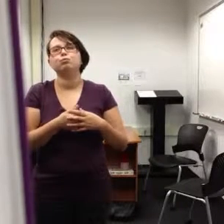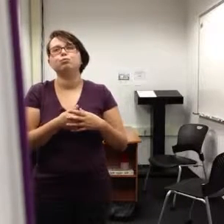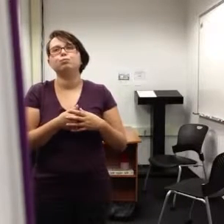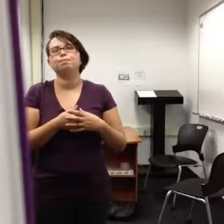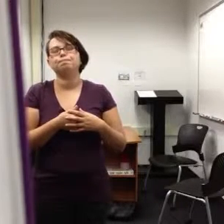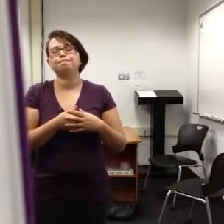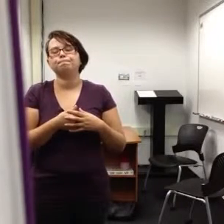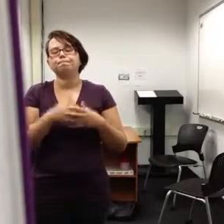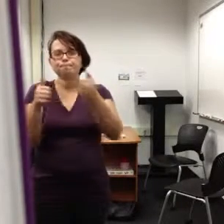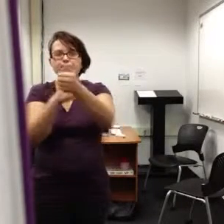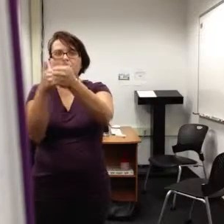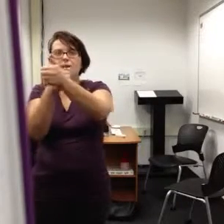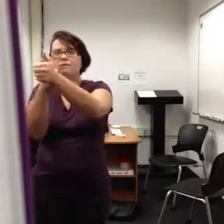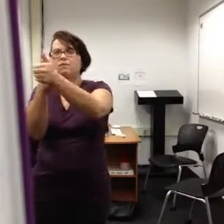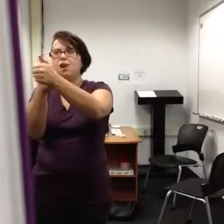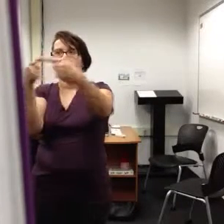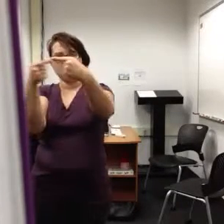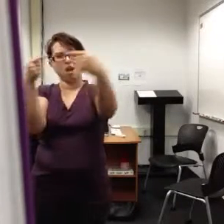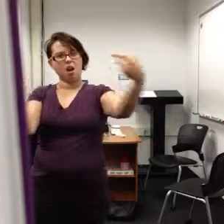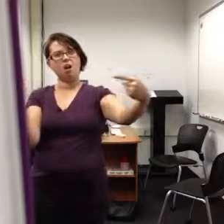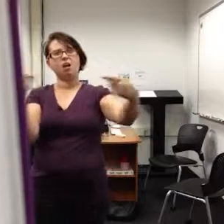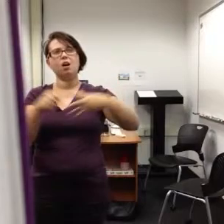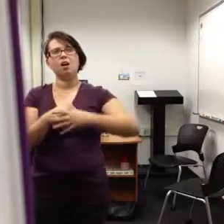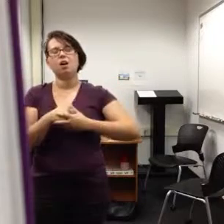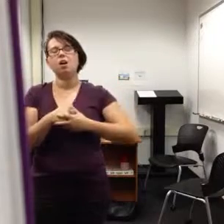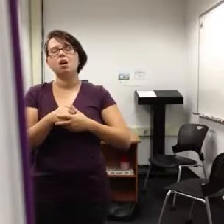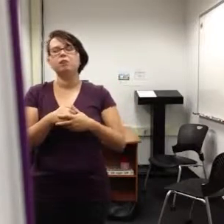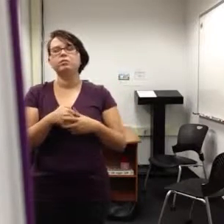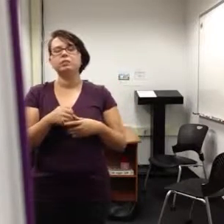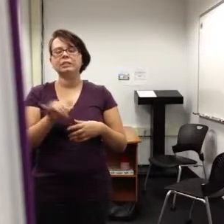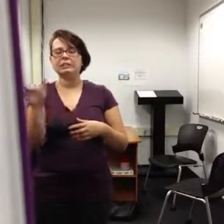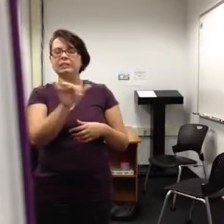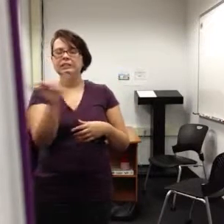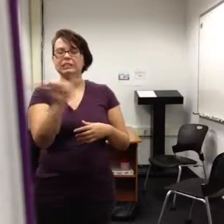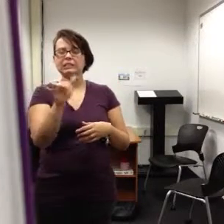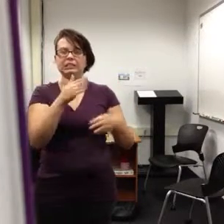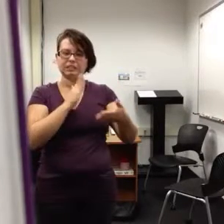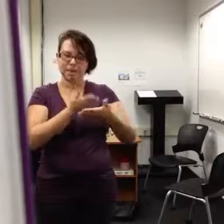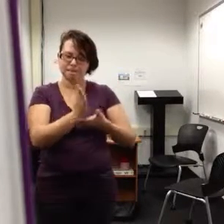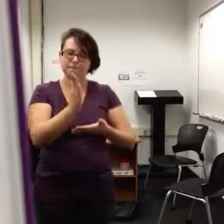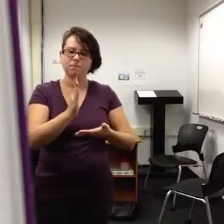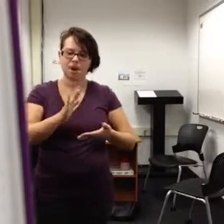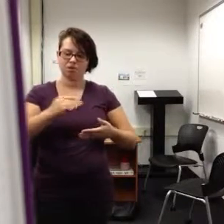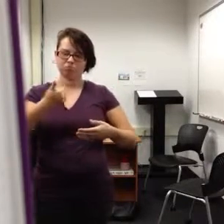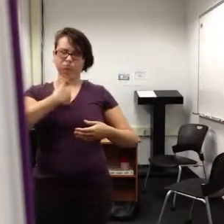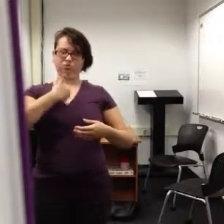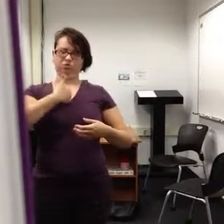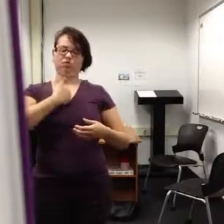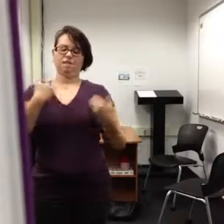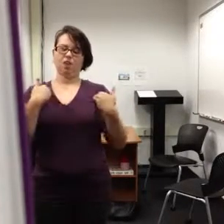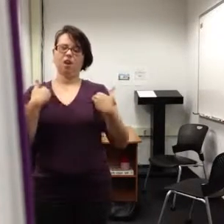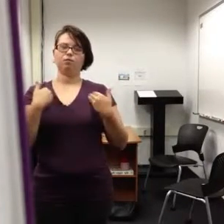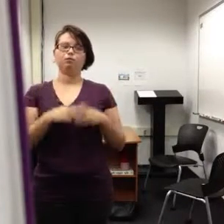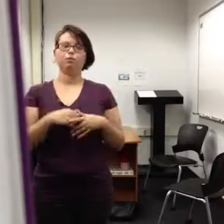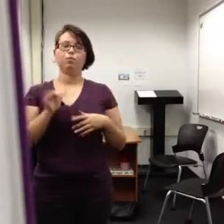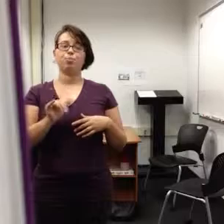history the same rights we reserve for ourselves. Now that applies when we oppose each other